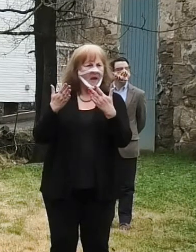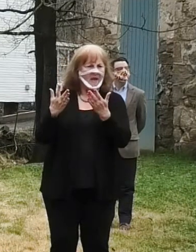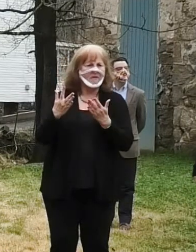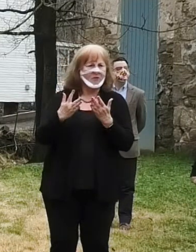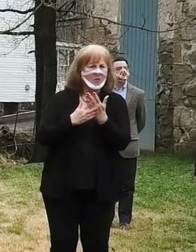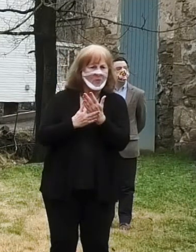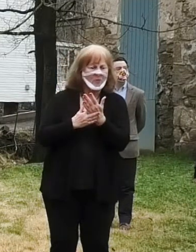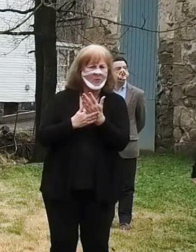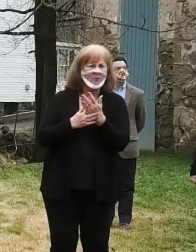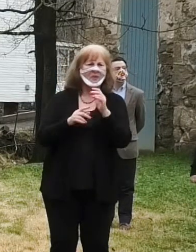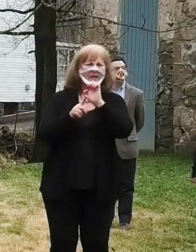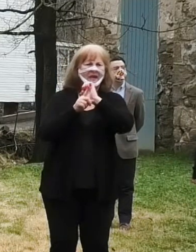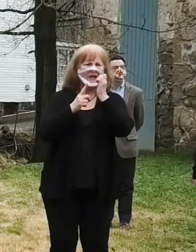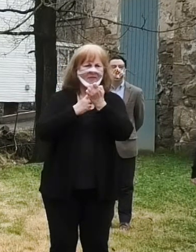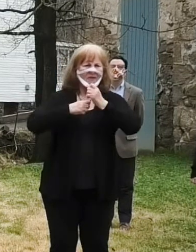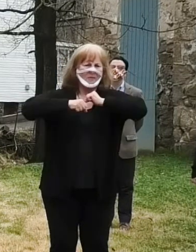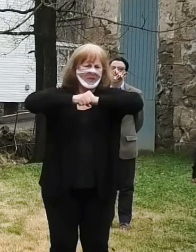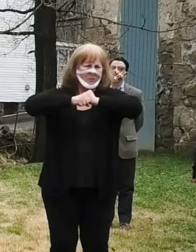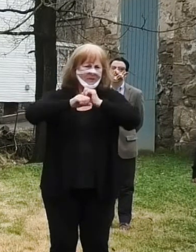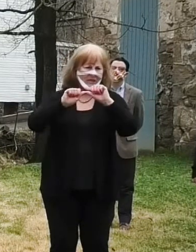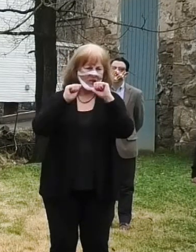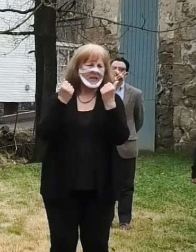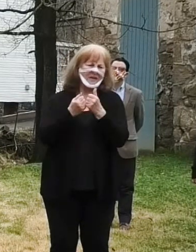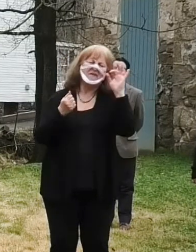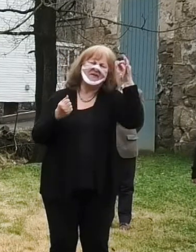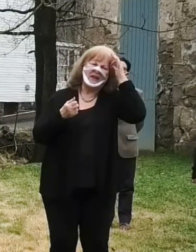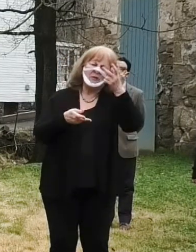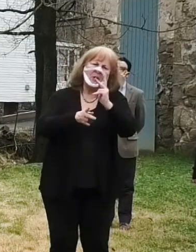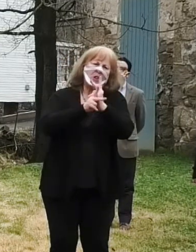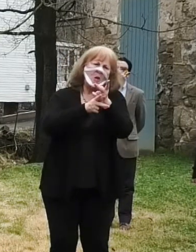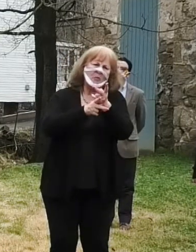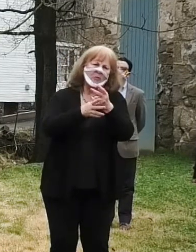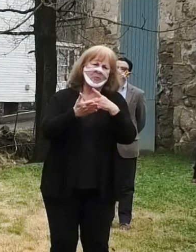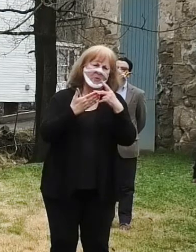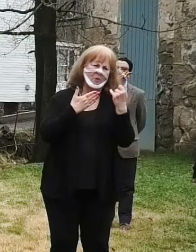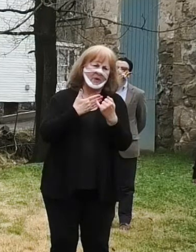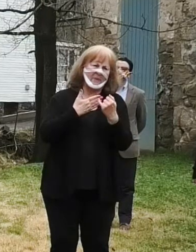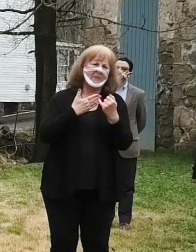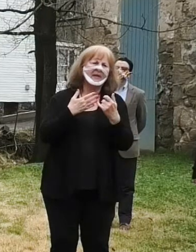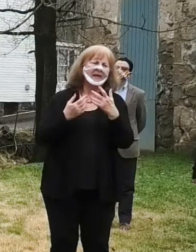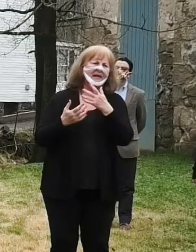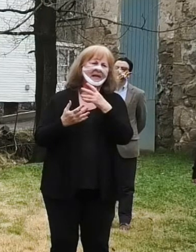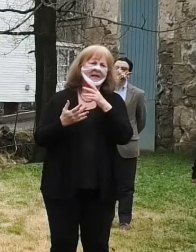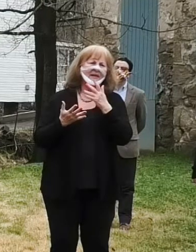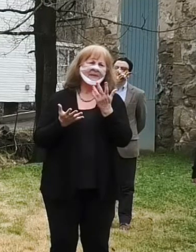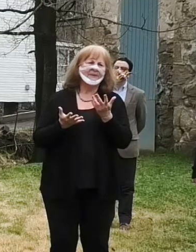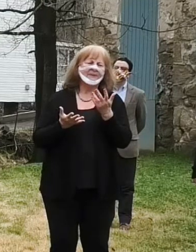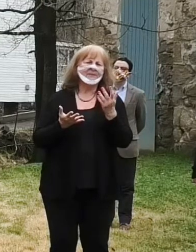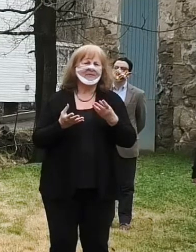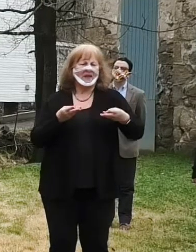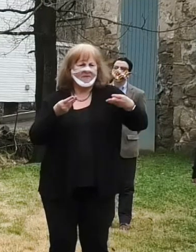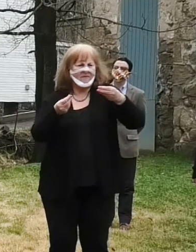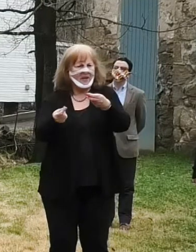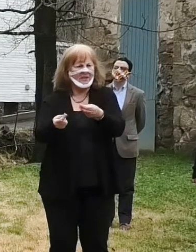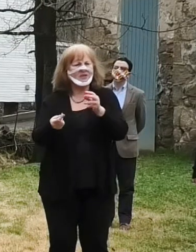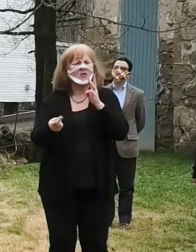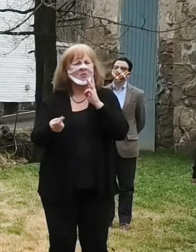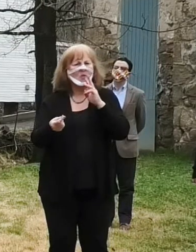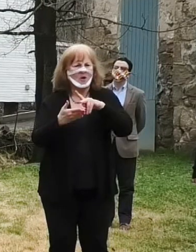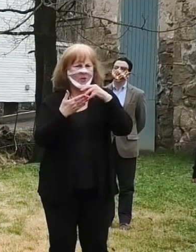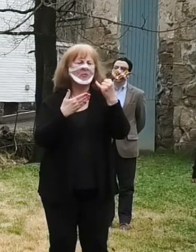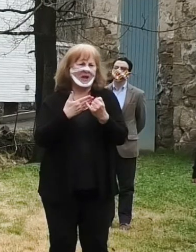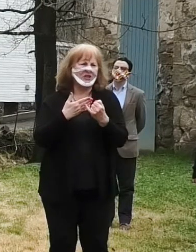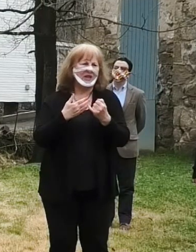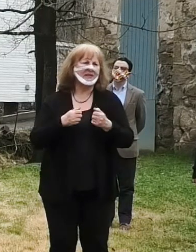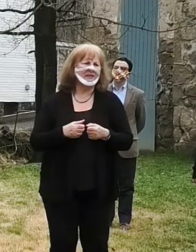through the Environmental Protection Agency. It's a federal loan program that funds water